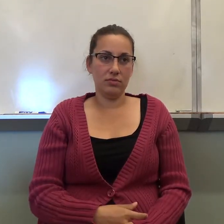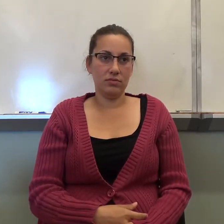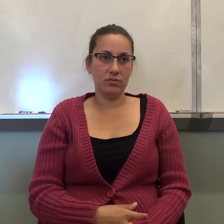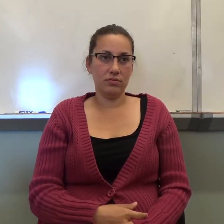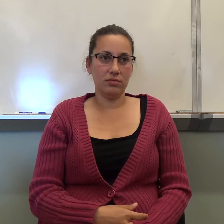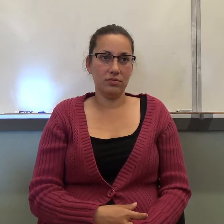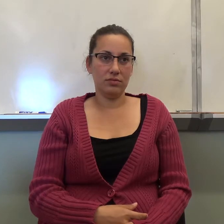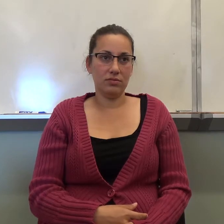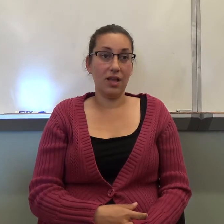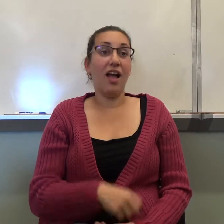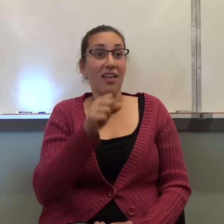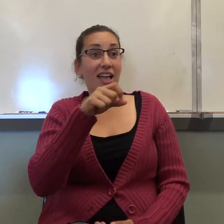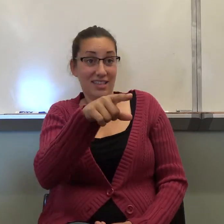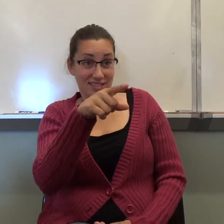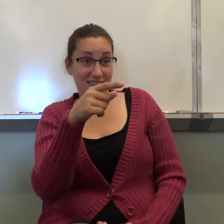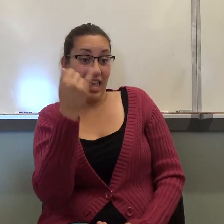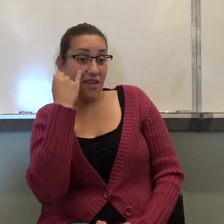It's a product of a number,